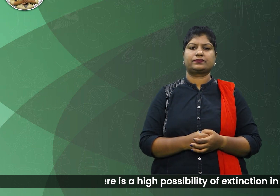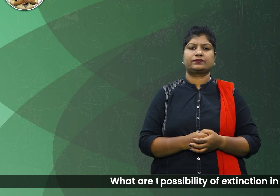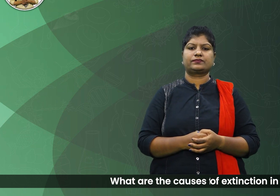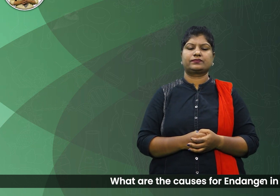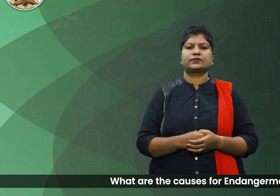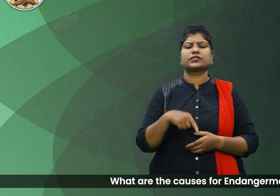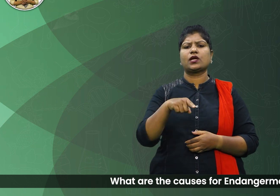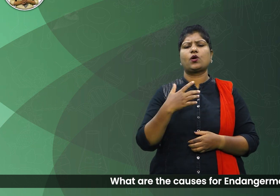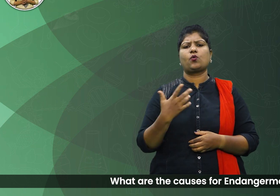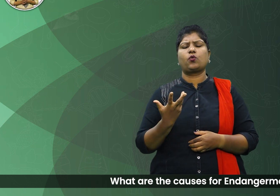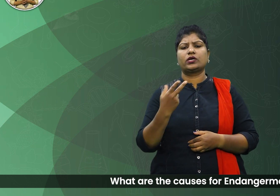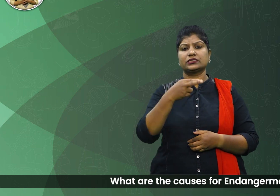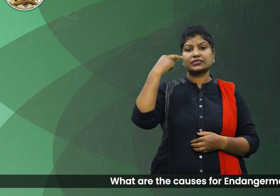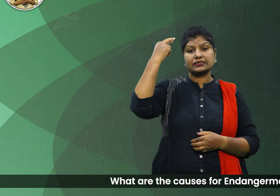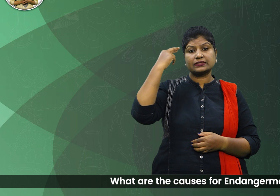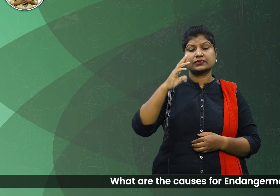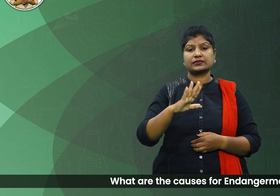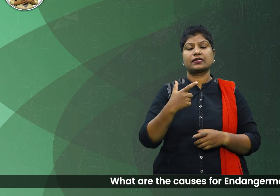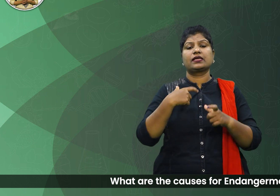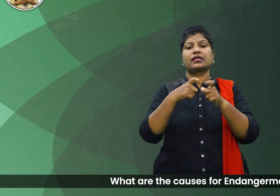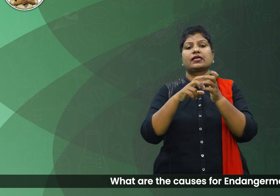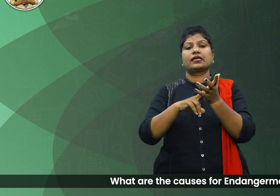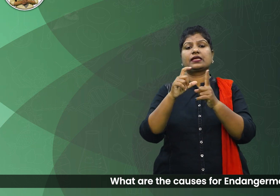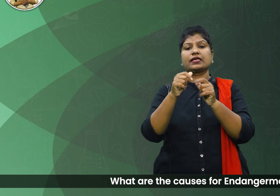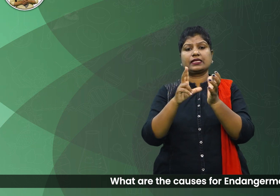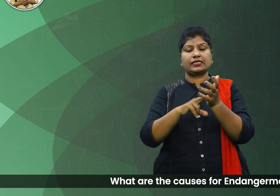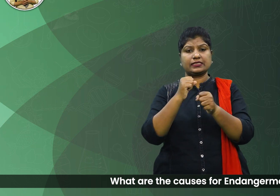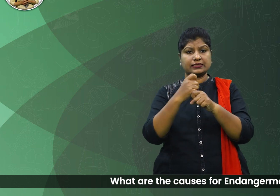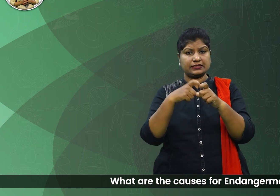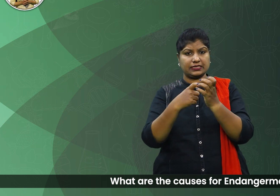What are the causes for endangerment?